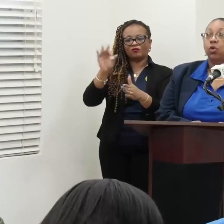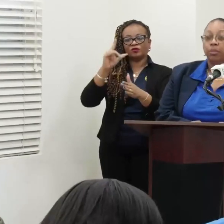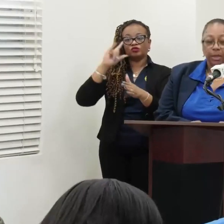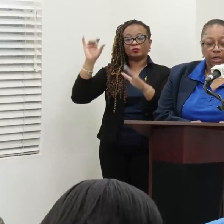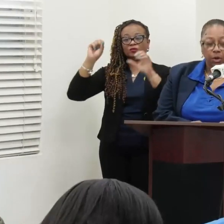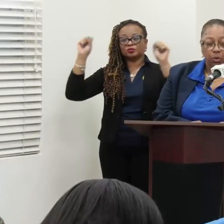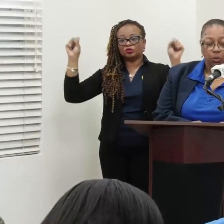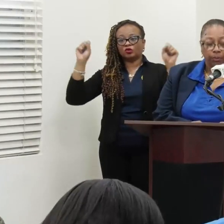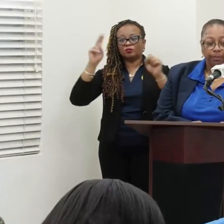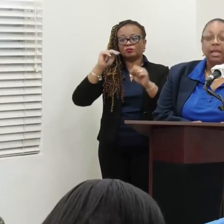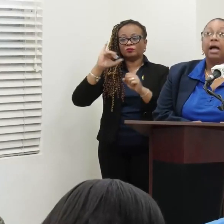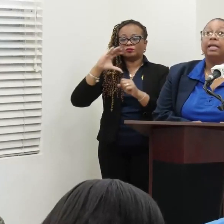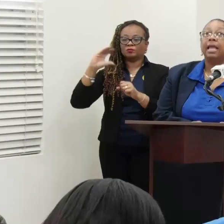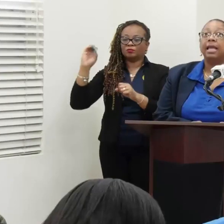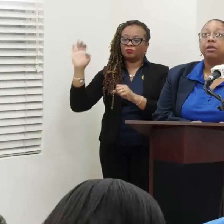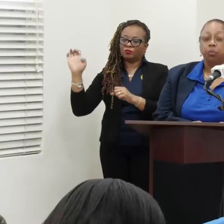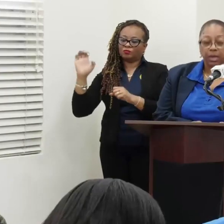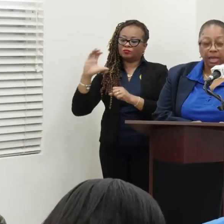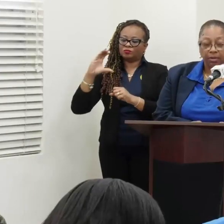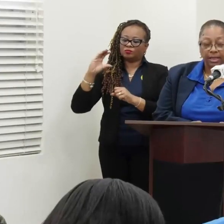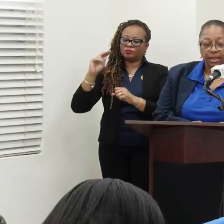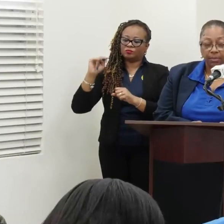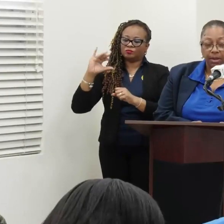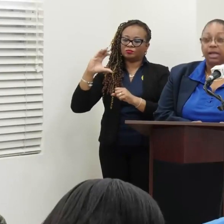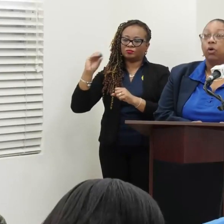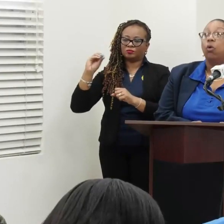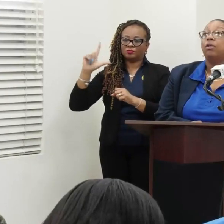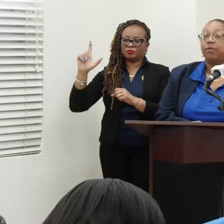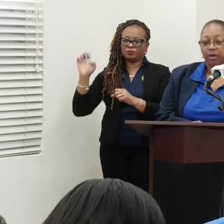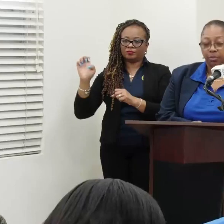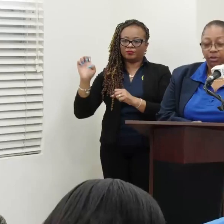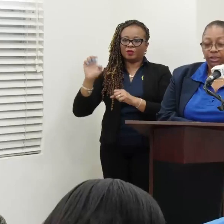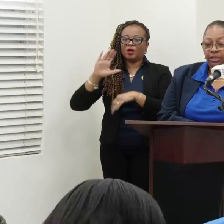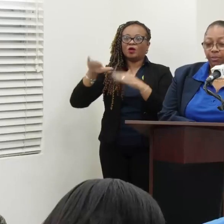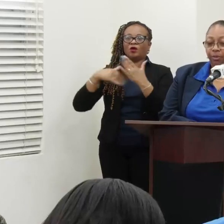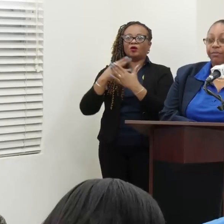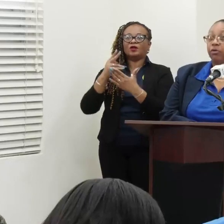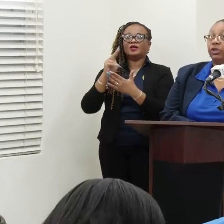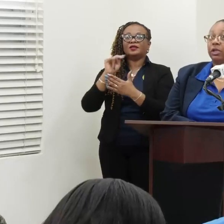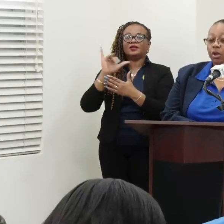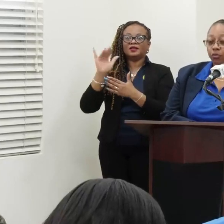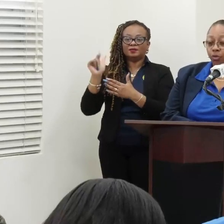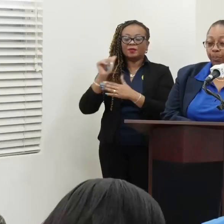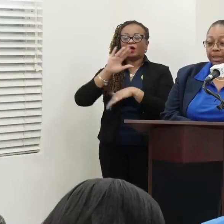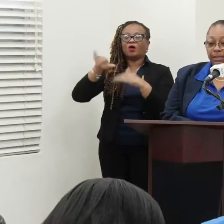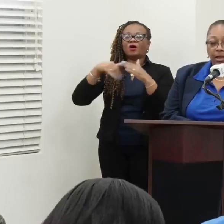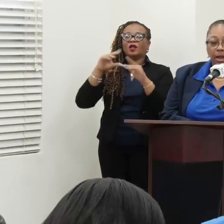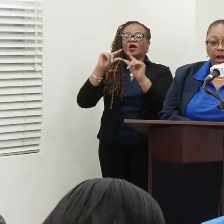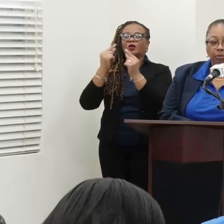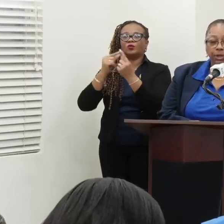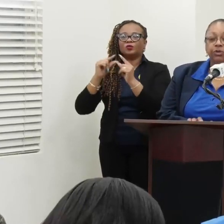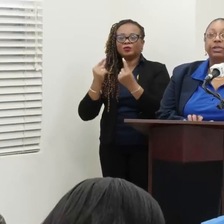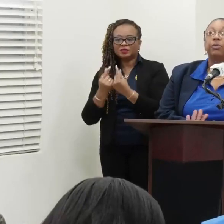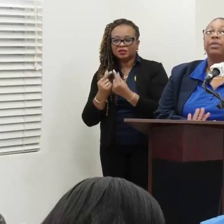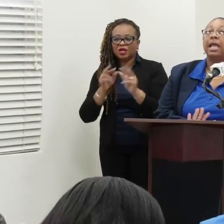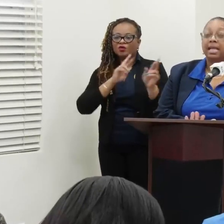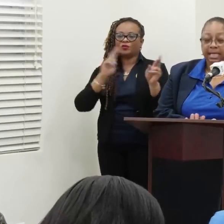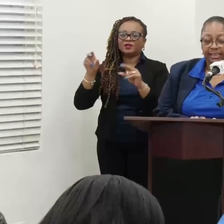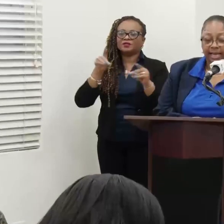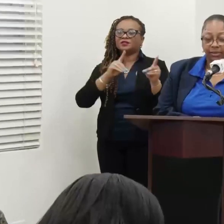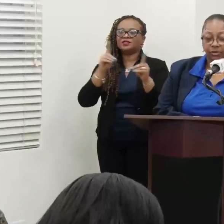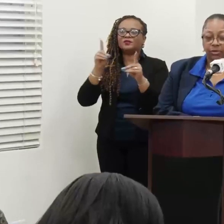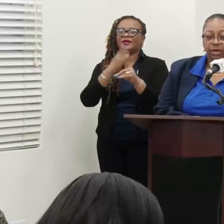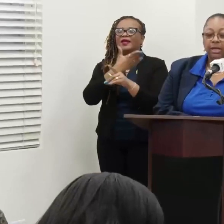Tropical Storm Nicole. Again, we here at NEMA and all of our emergency support function groupings are ready to deal with